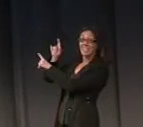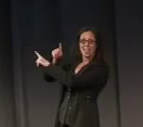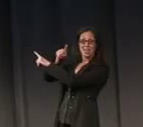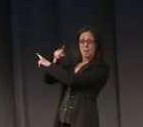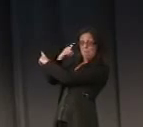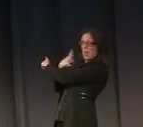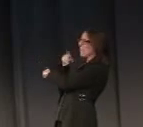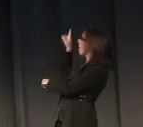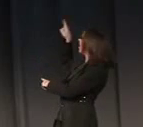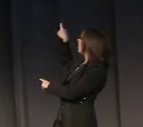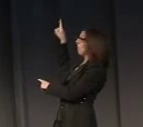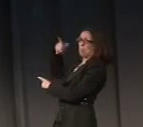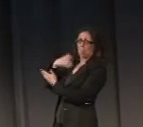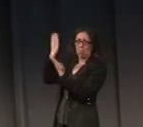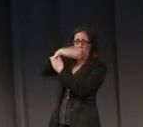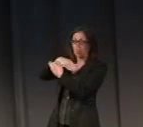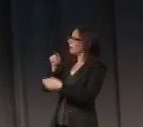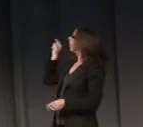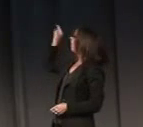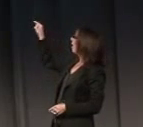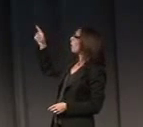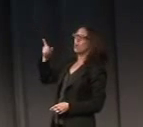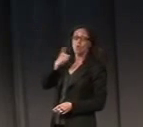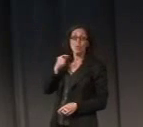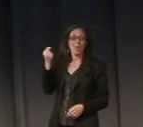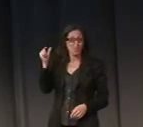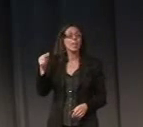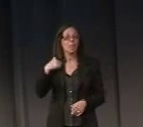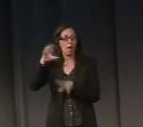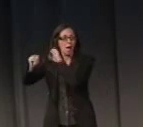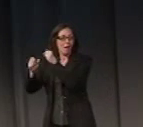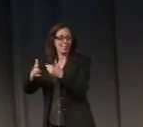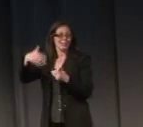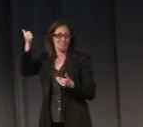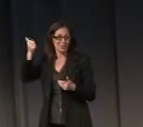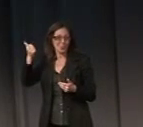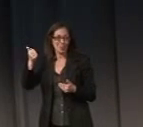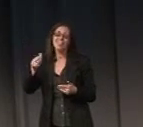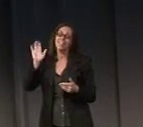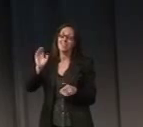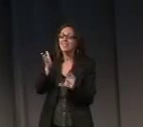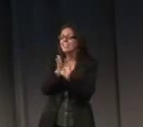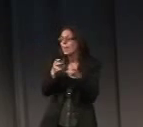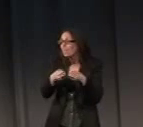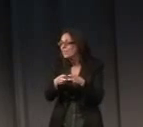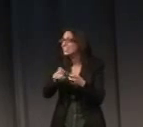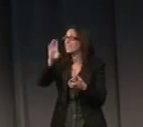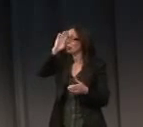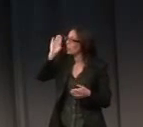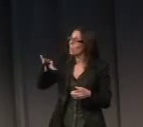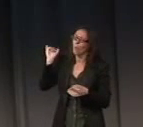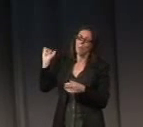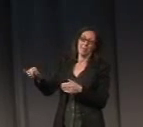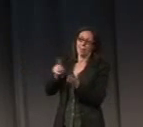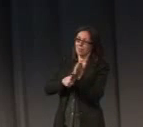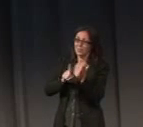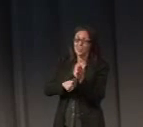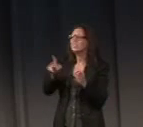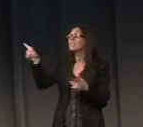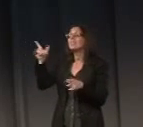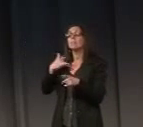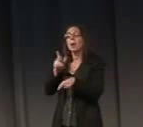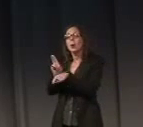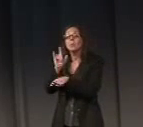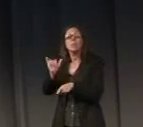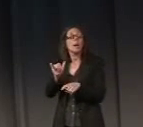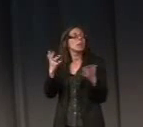is well known in visual psychophysics. It's exploited all the time. And the people who are using this as a tool to train their animals or their